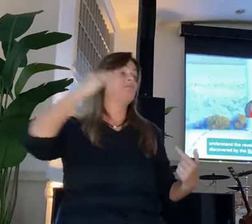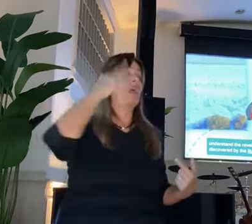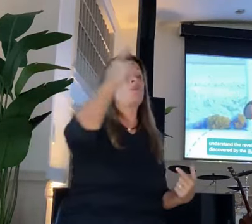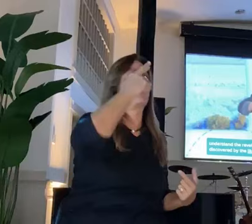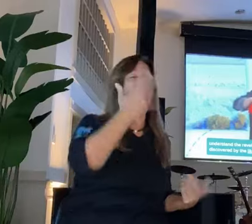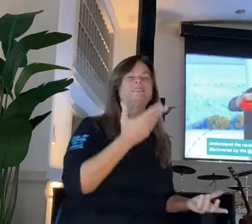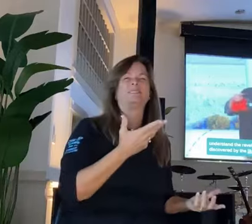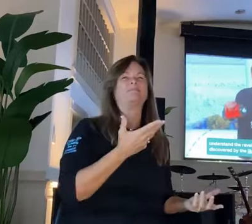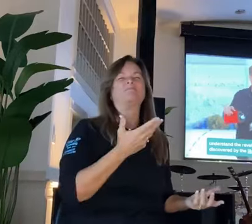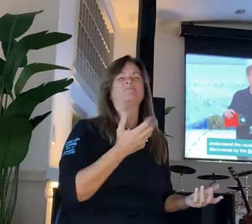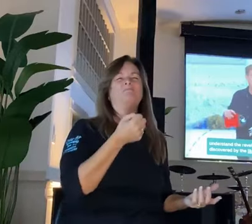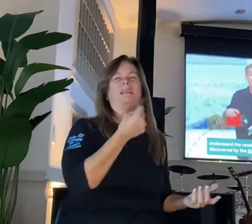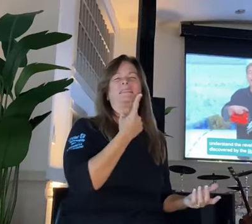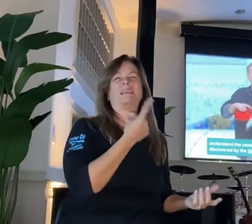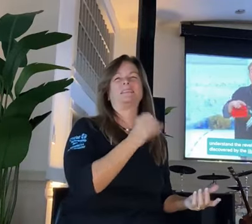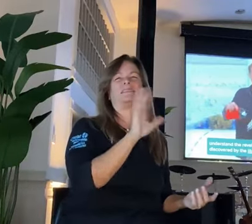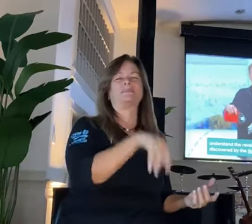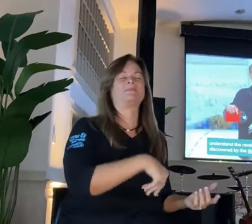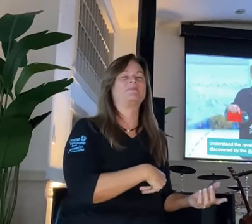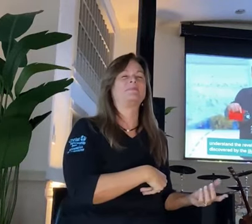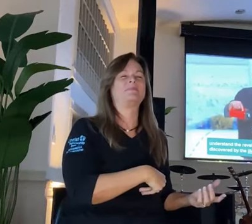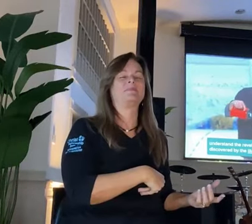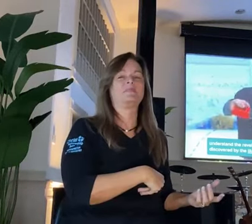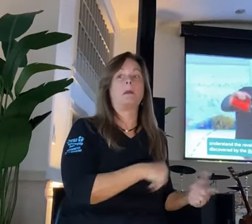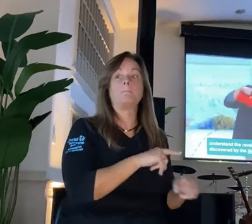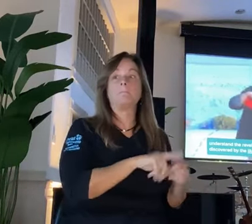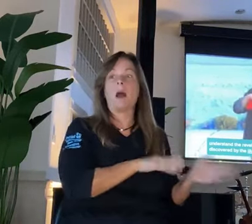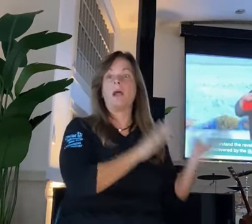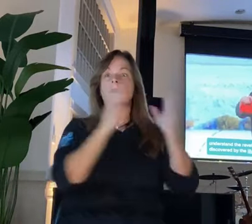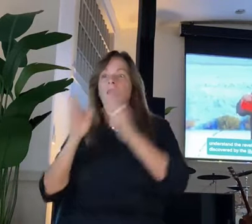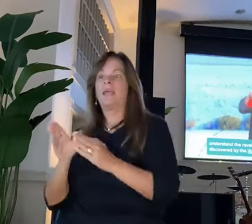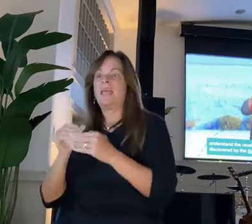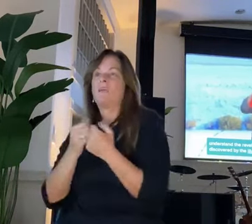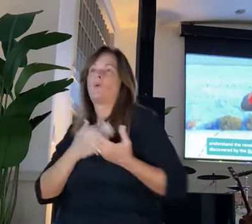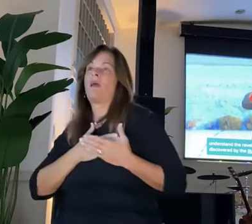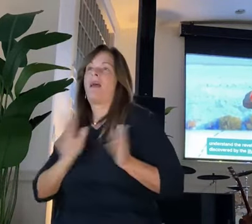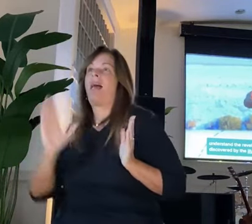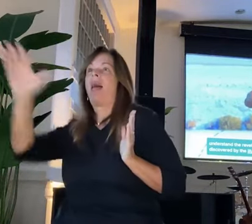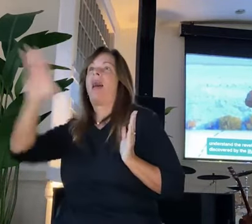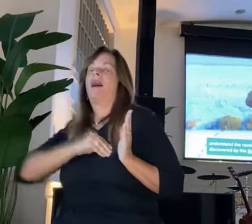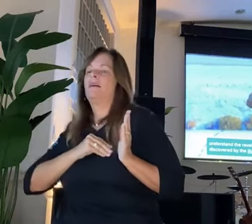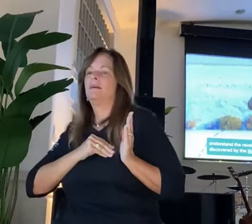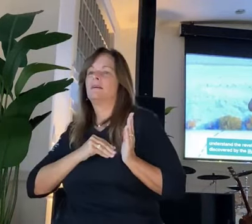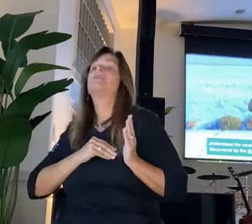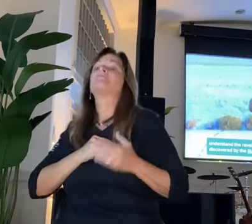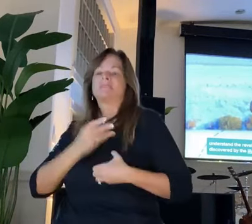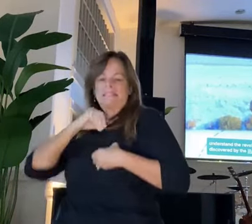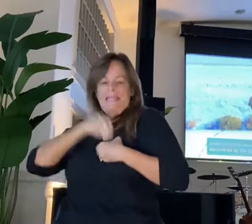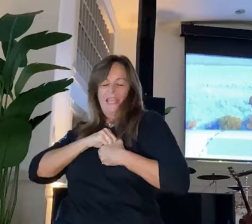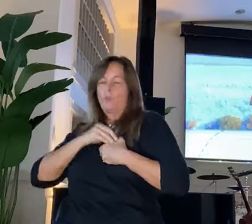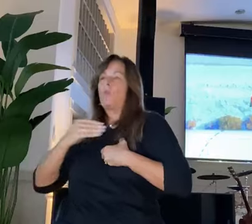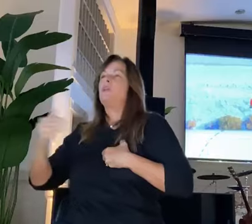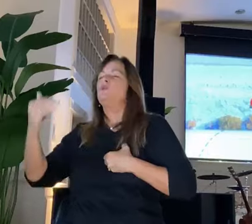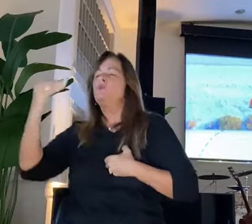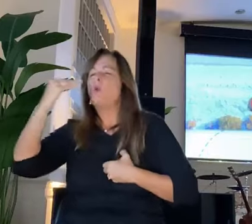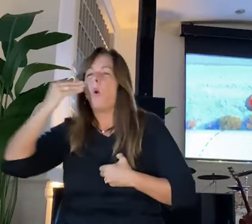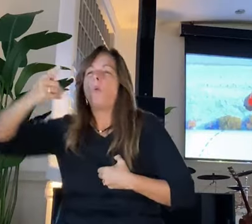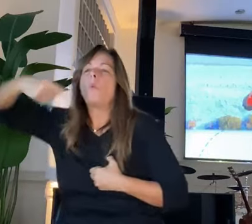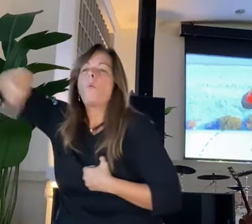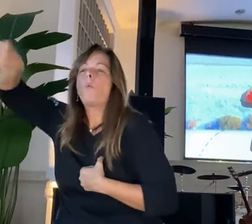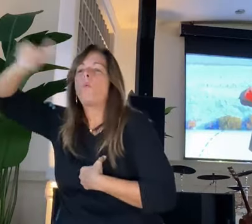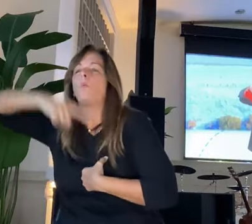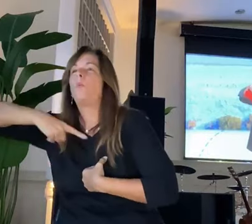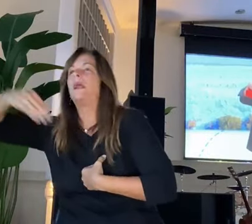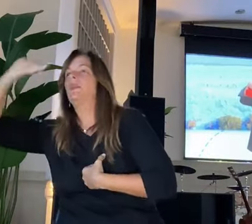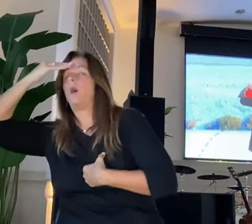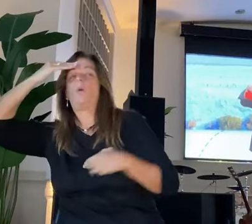So a person living apart from the Holy Spirit, apart from God, cannot see what the Holy Spirit is wanting to show them, which means apart from the Spirit,